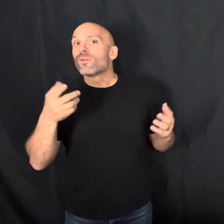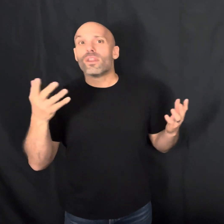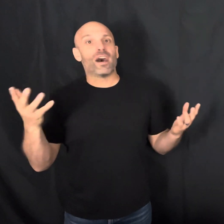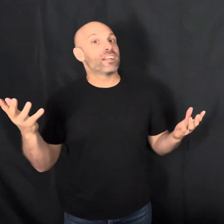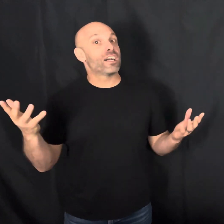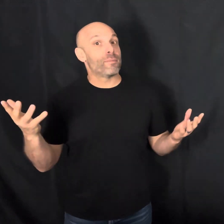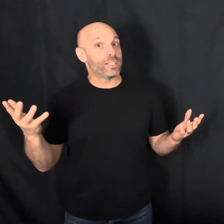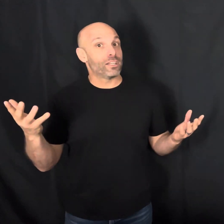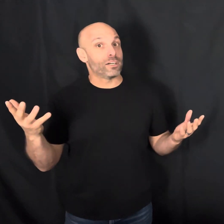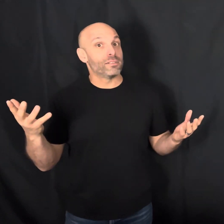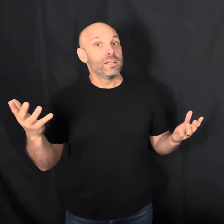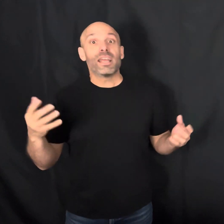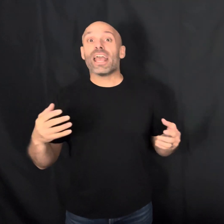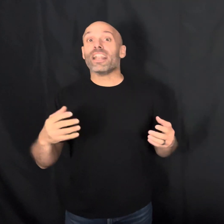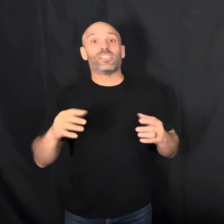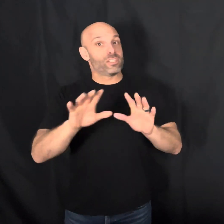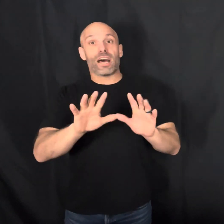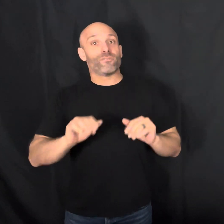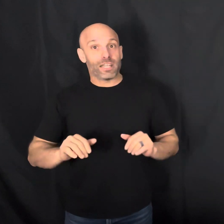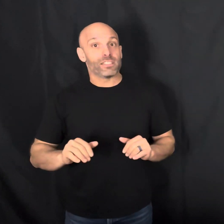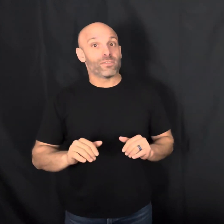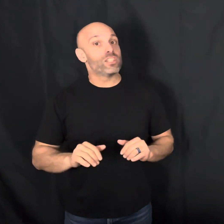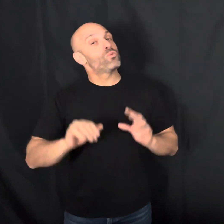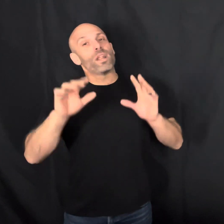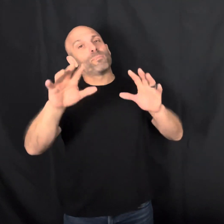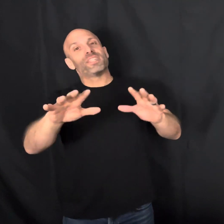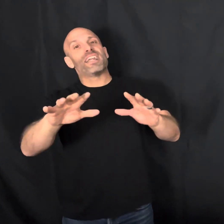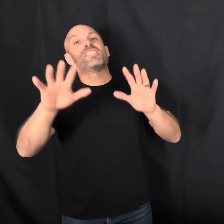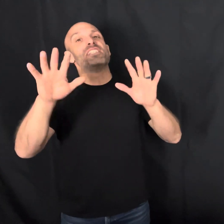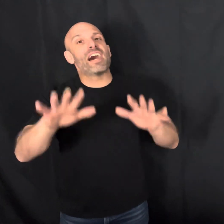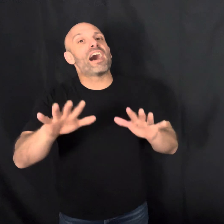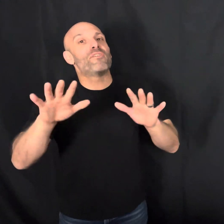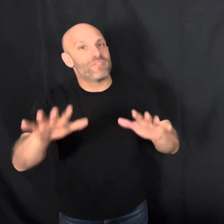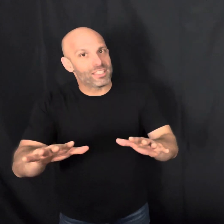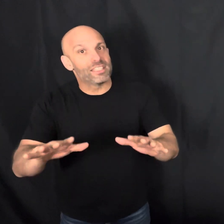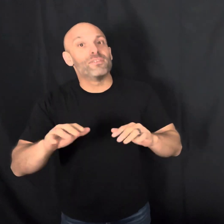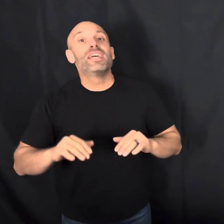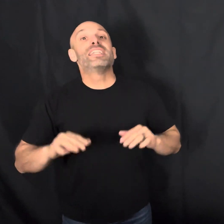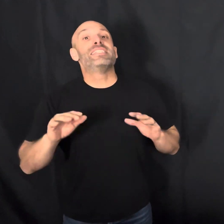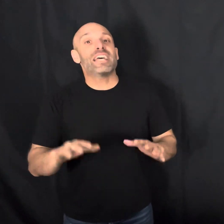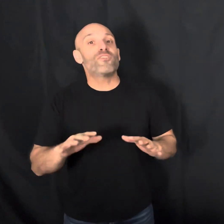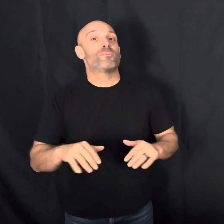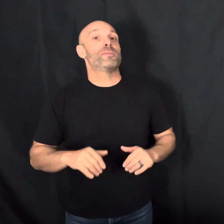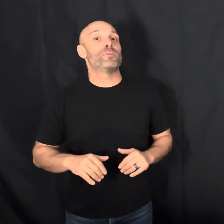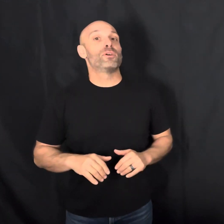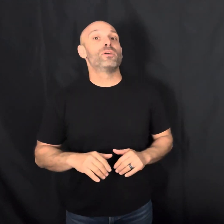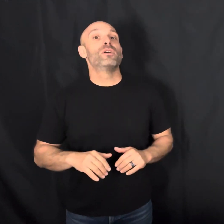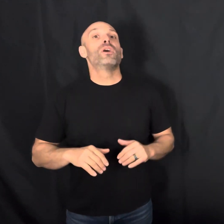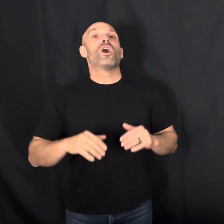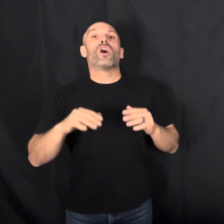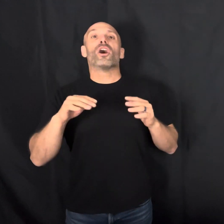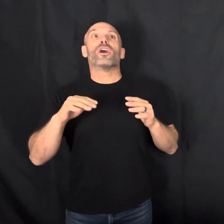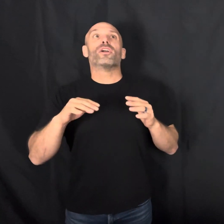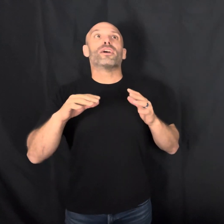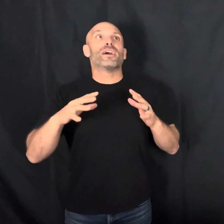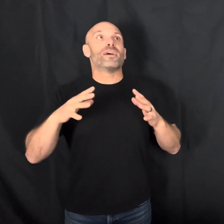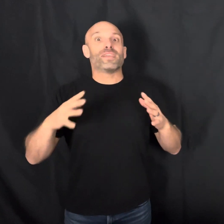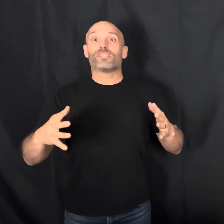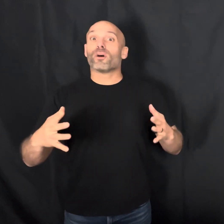not uncommon at all. And it's not offensive. I just want to put that as not offensive. Deaf people are, it's part of